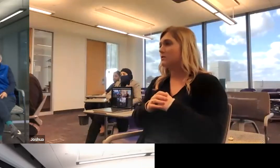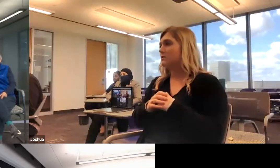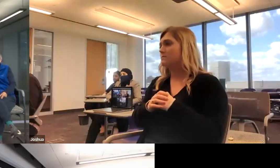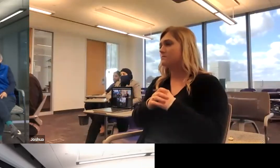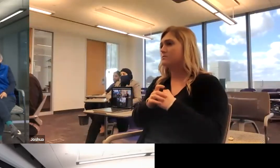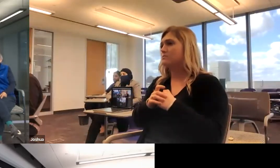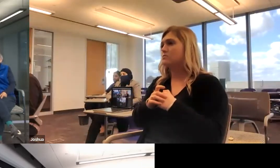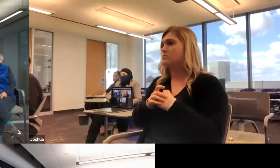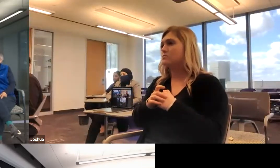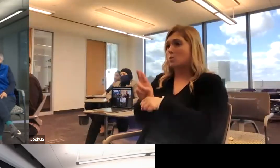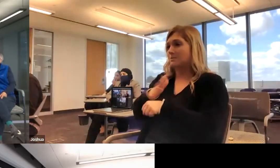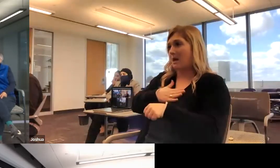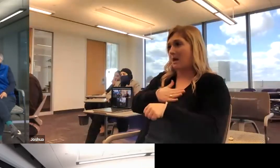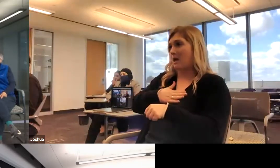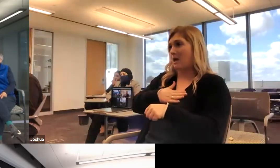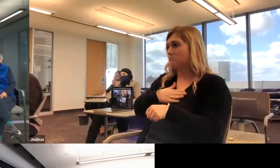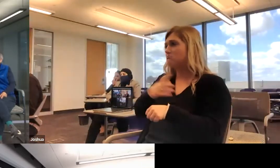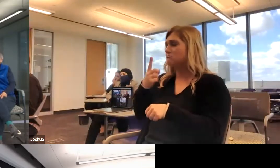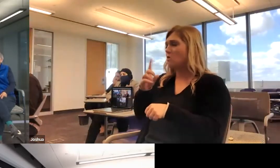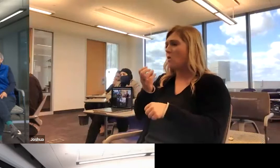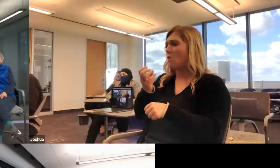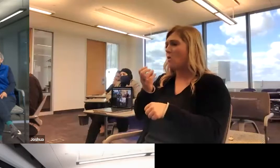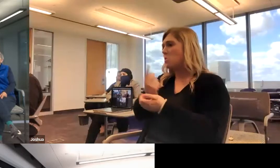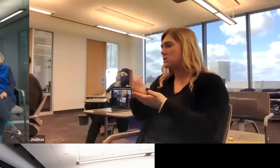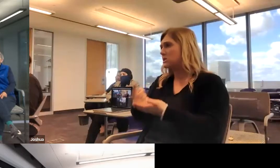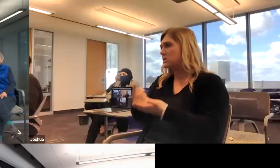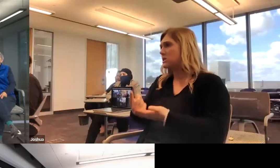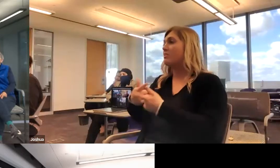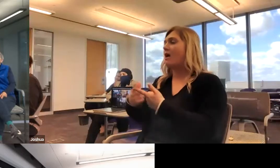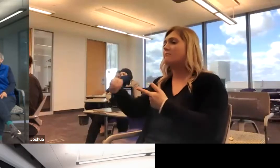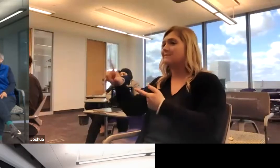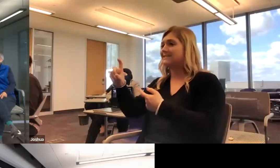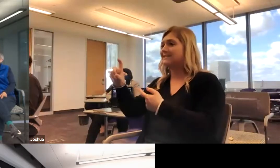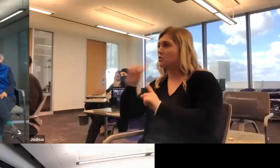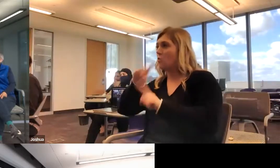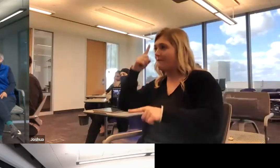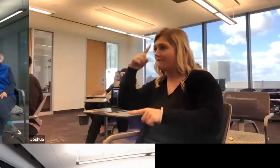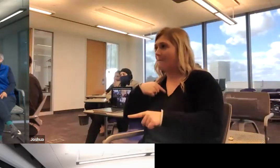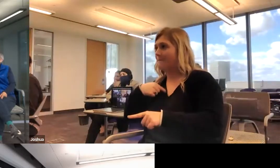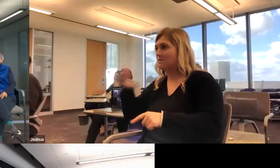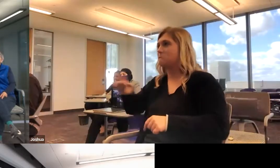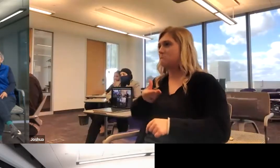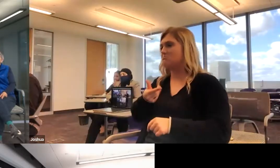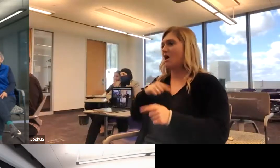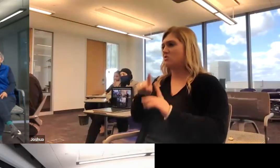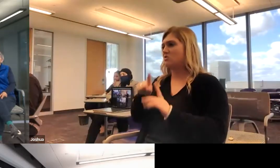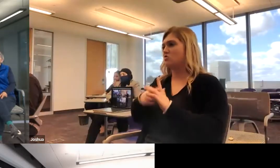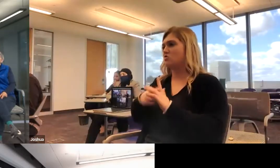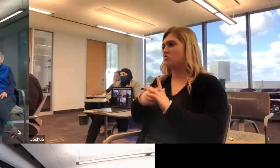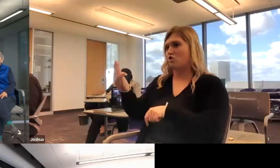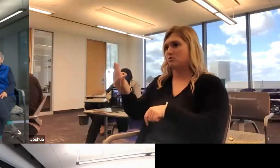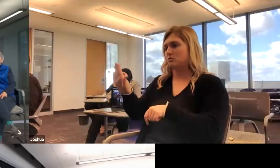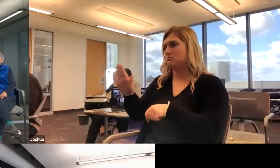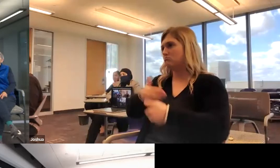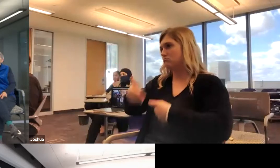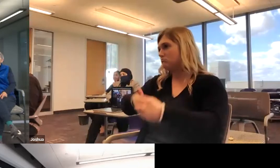And so I use my own personal one for a few weeks until the one that they ordered for me came in. And now